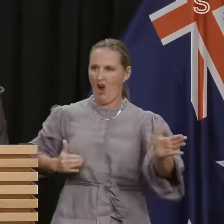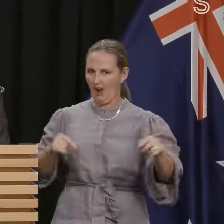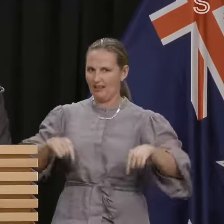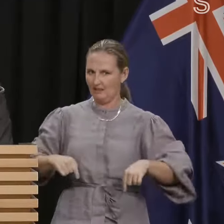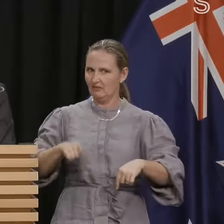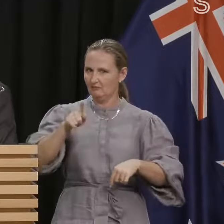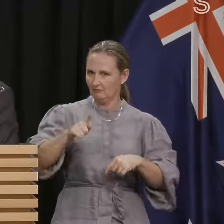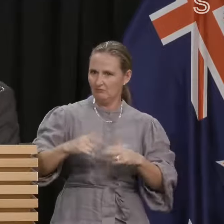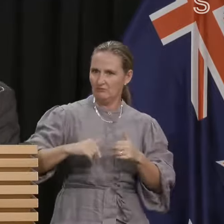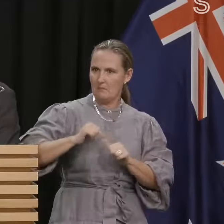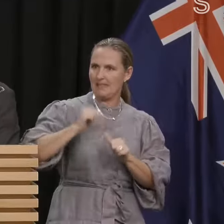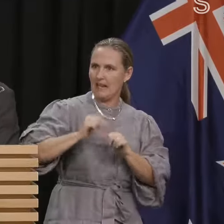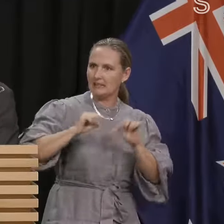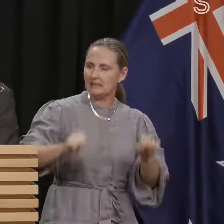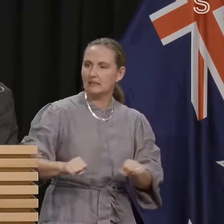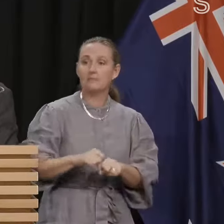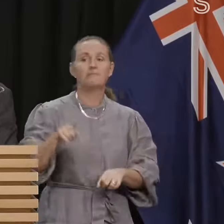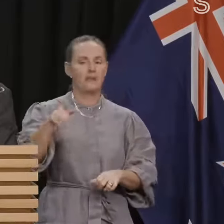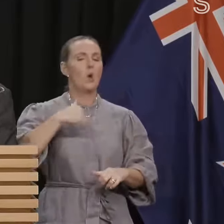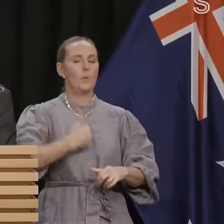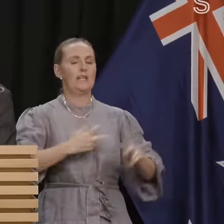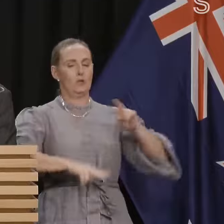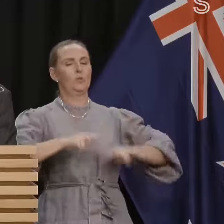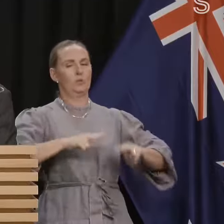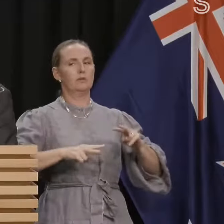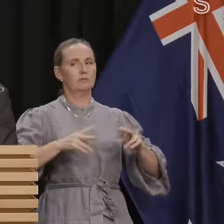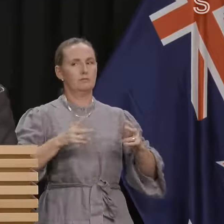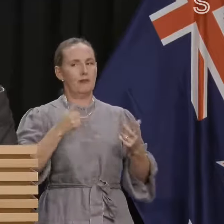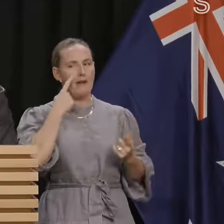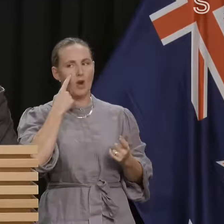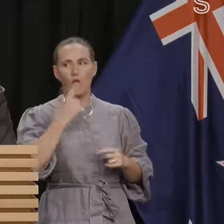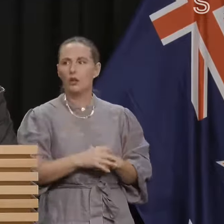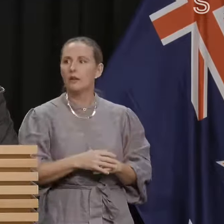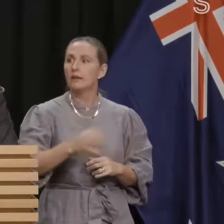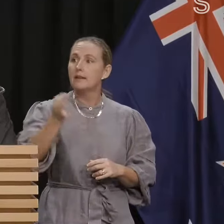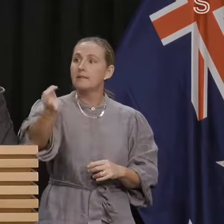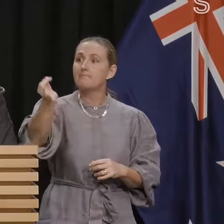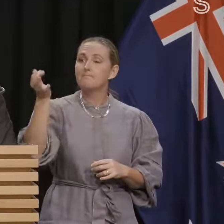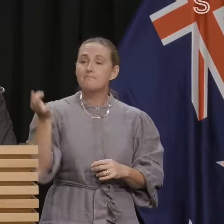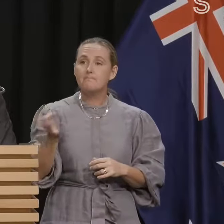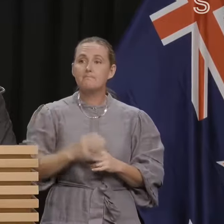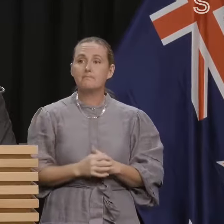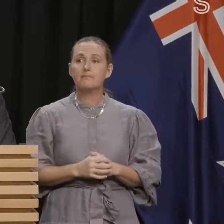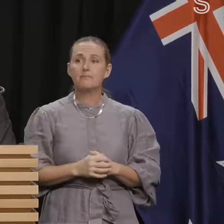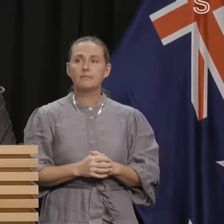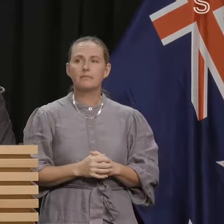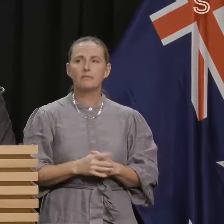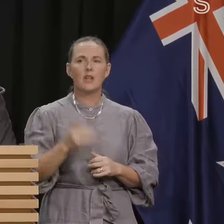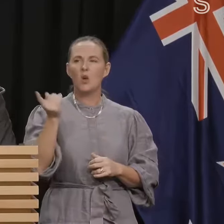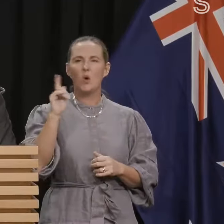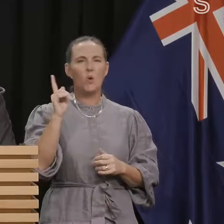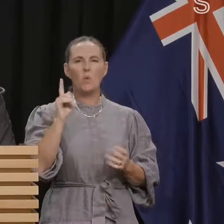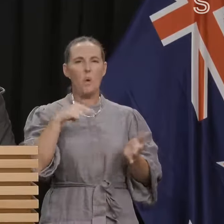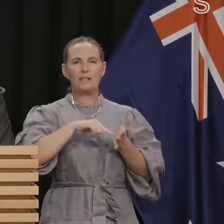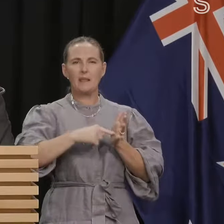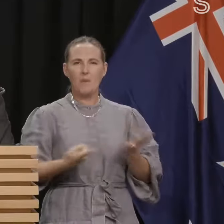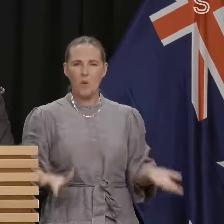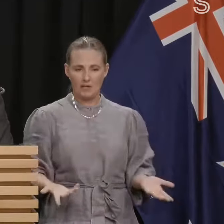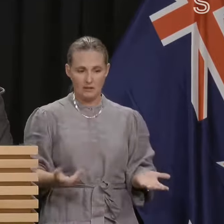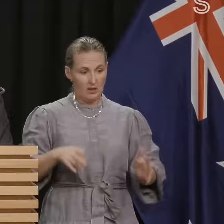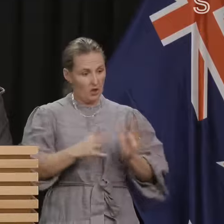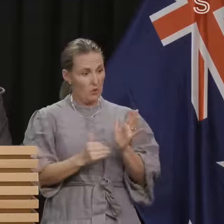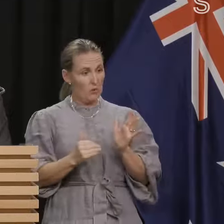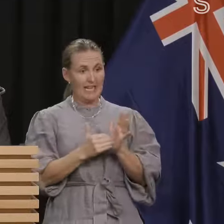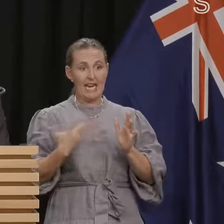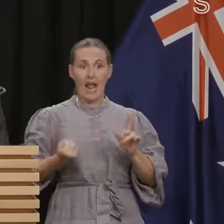look at it. Yeah. Up the back, Luke and then Joe. Is there any, what's the point of all this? Is there any evidence there's a lobbying problem in New